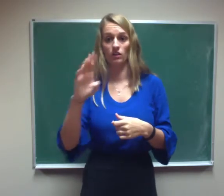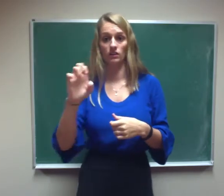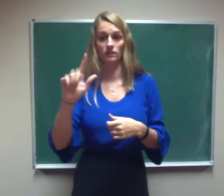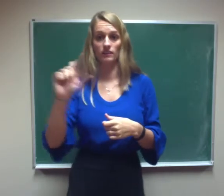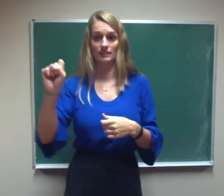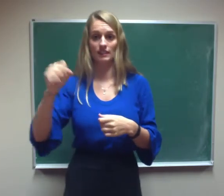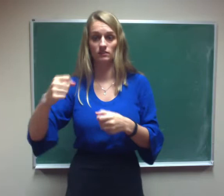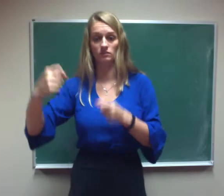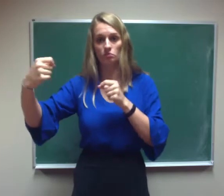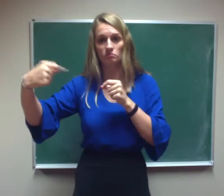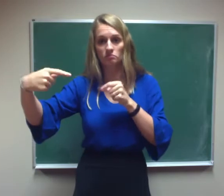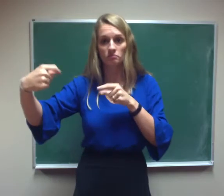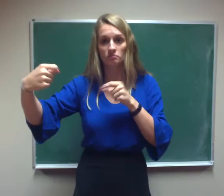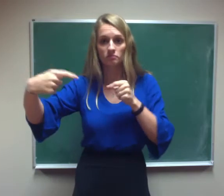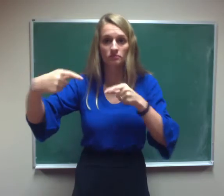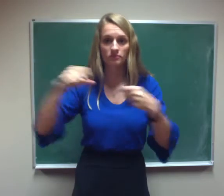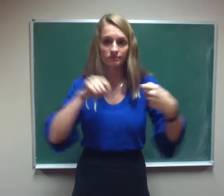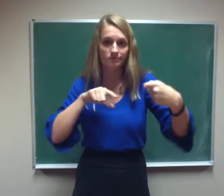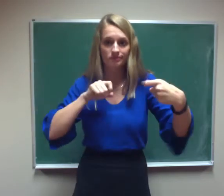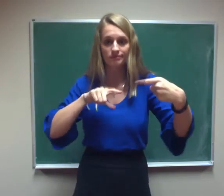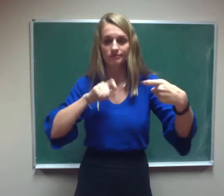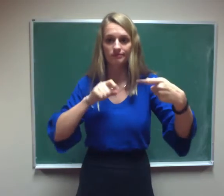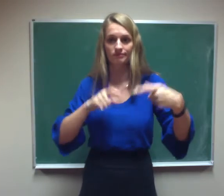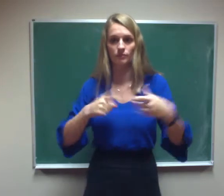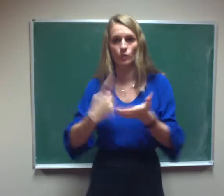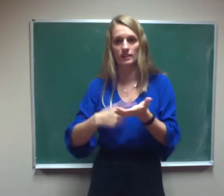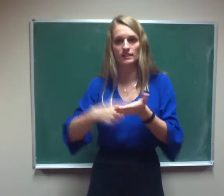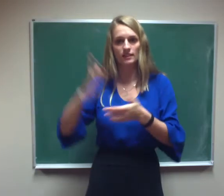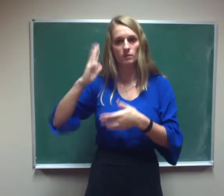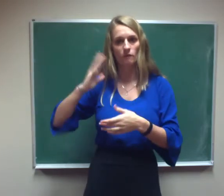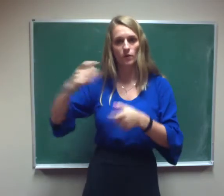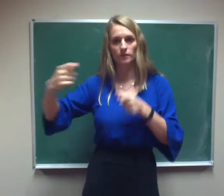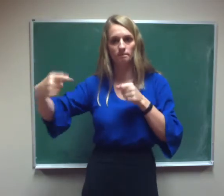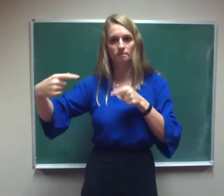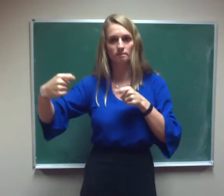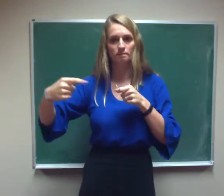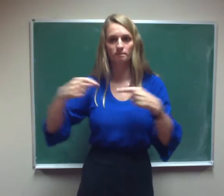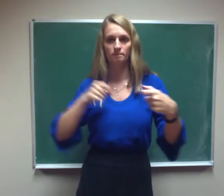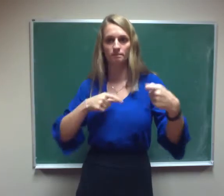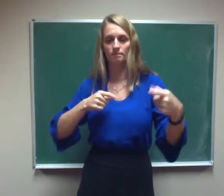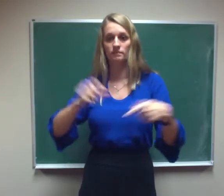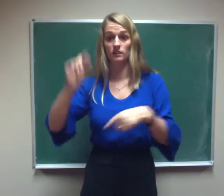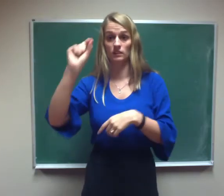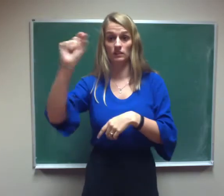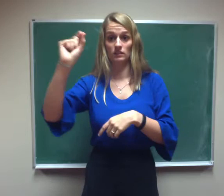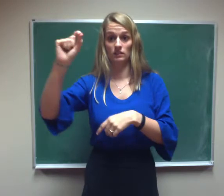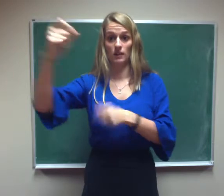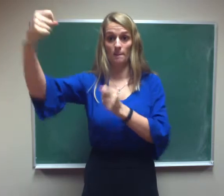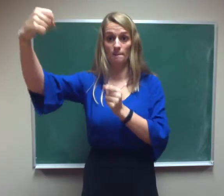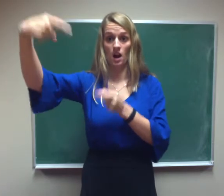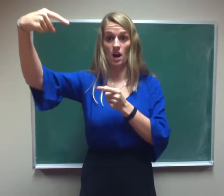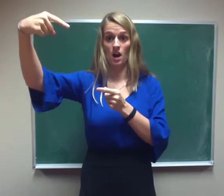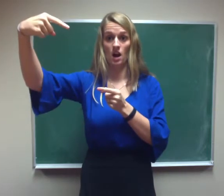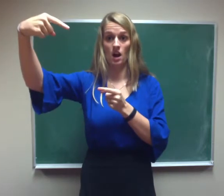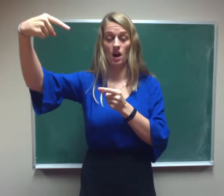able to stimulate adjacent cells. When the sinoatrial node fires or generates an impulse, because it's closest